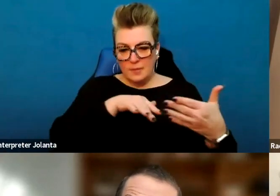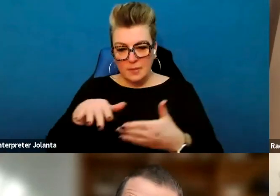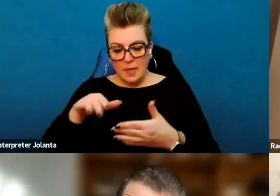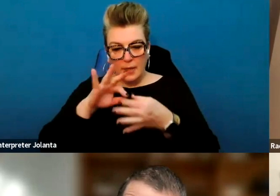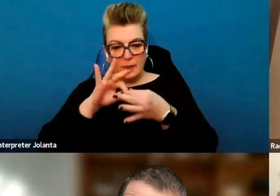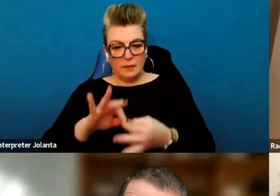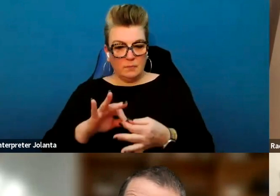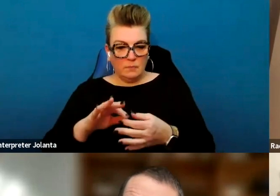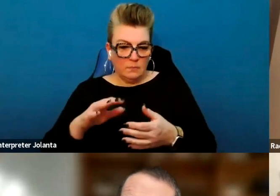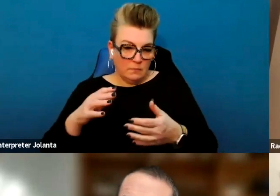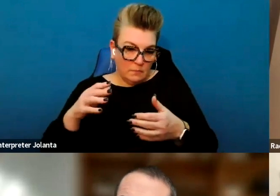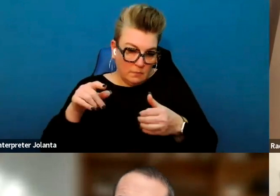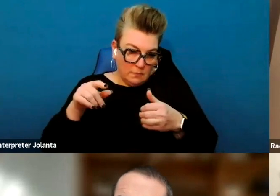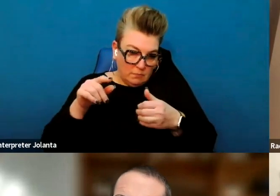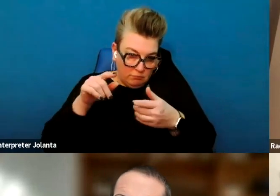on the sample.